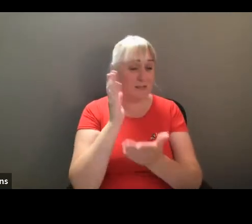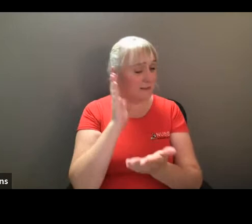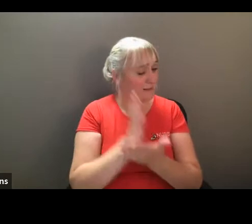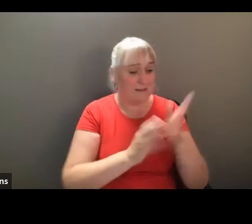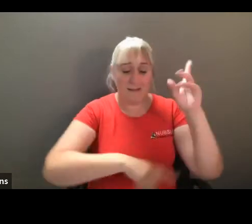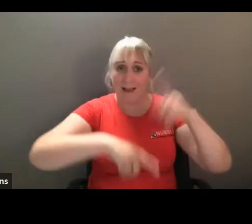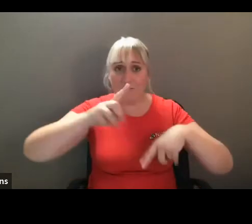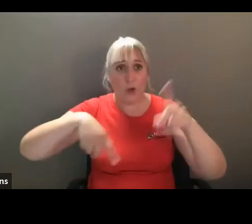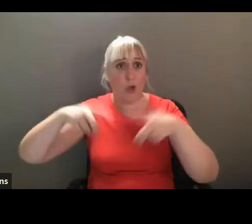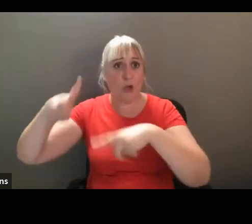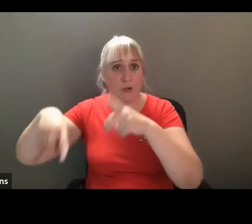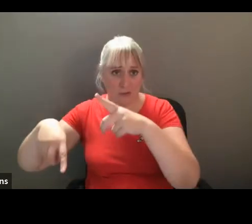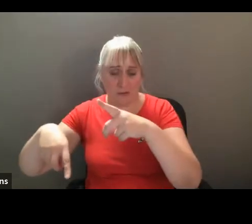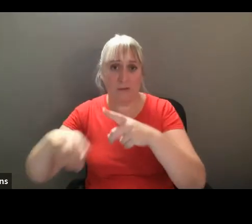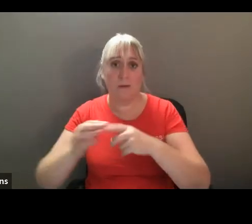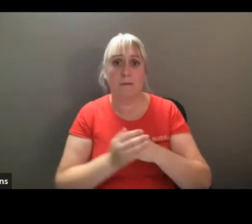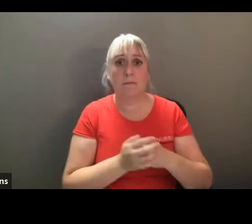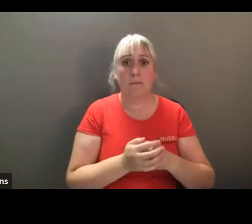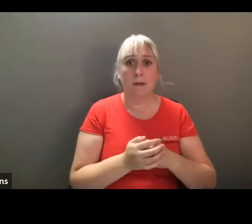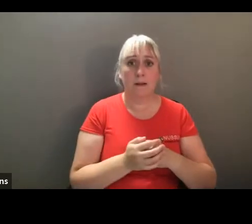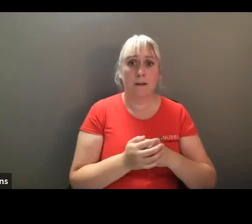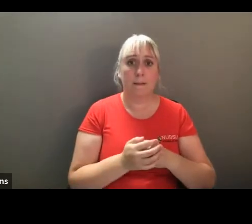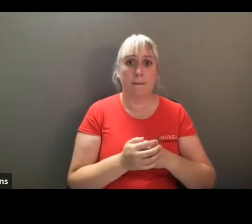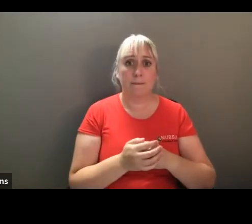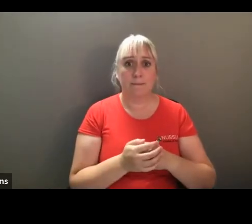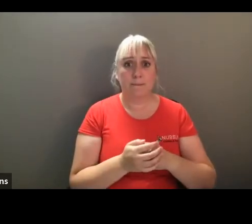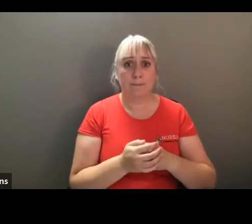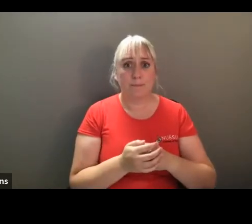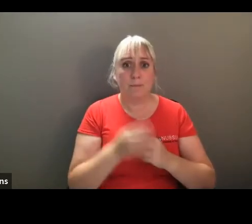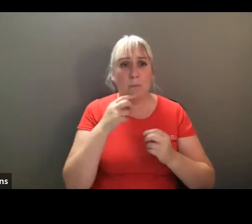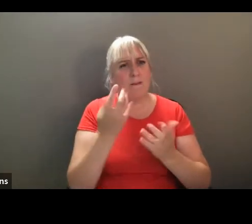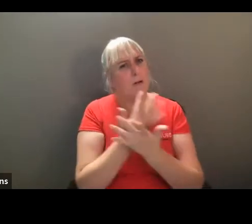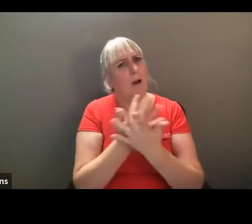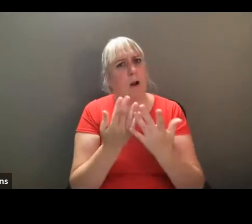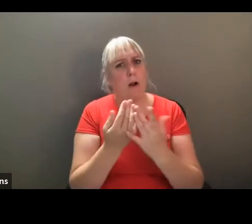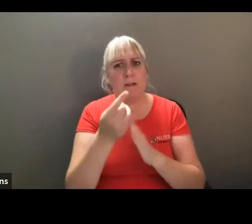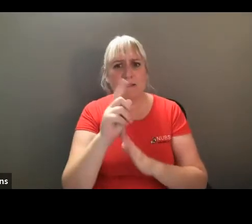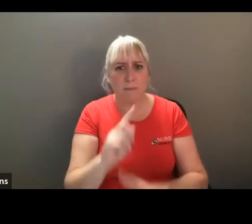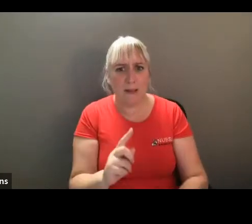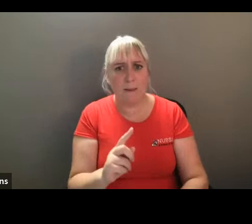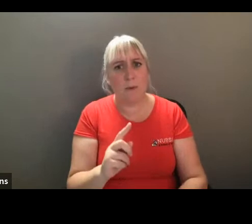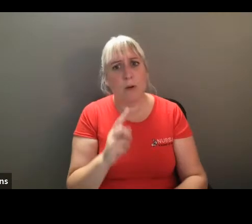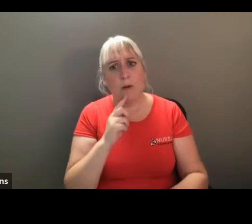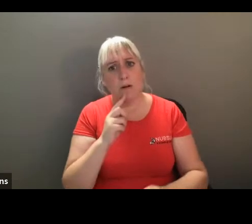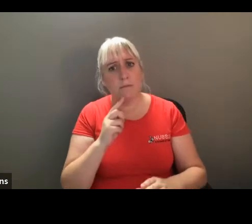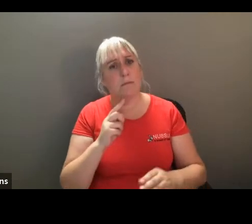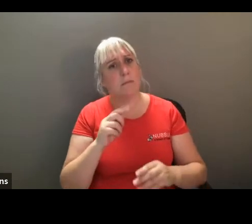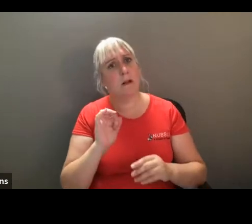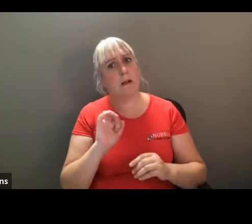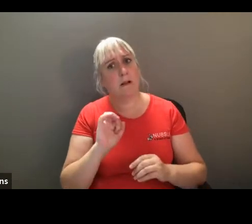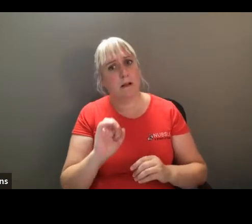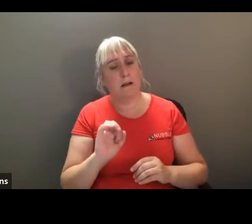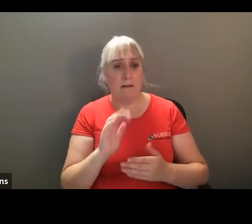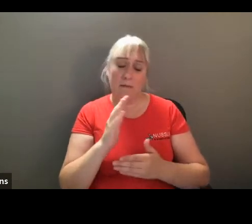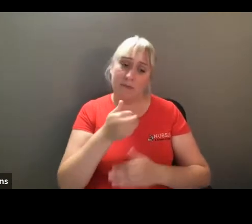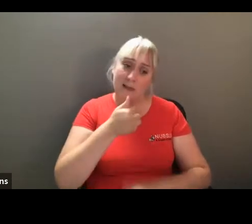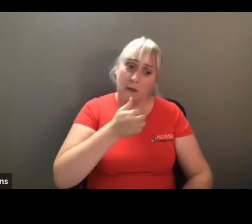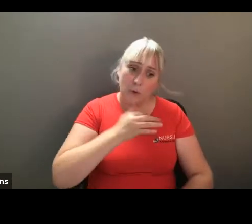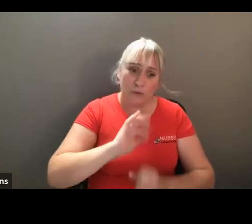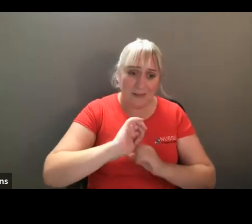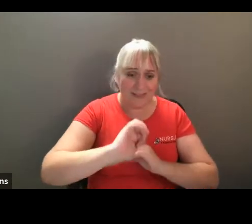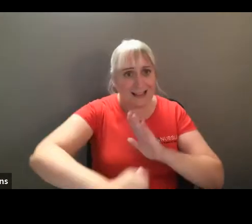in we've got a number of people, quite a large number of people who assert their rights, who use their skills,